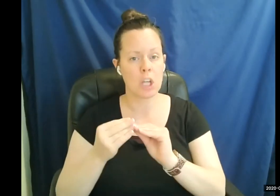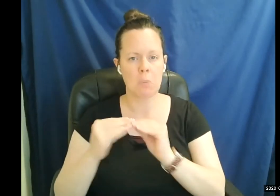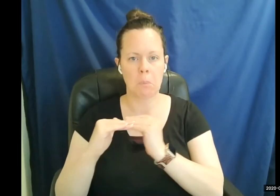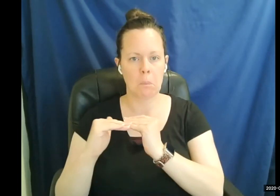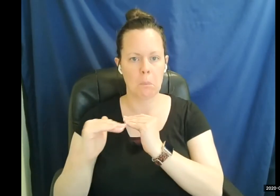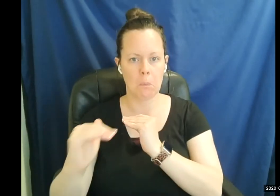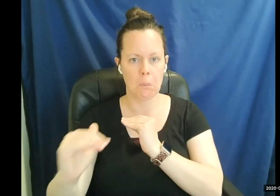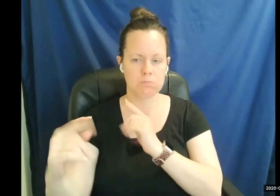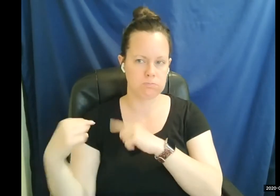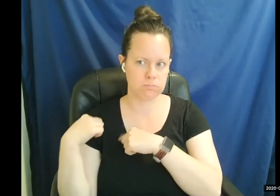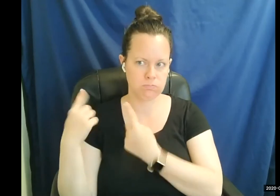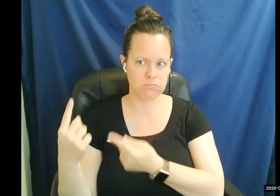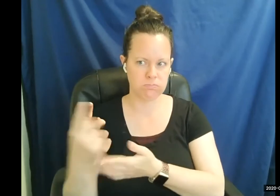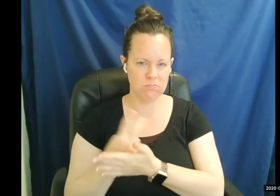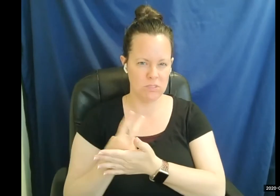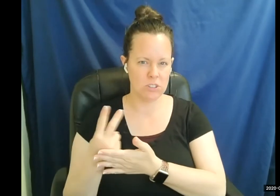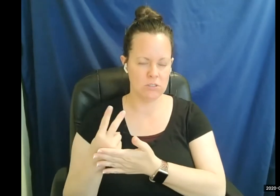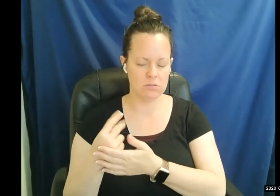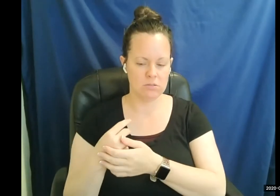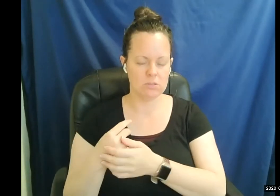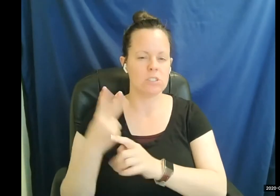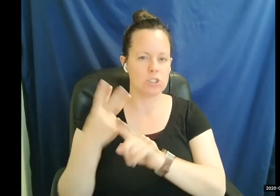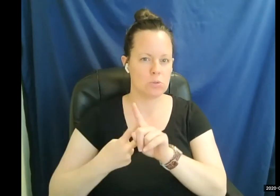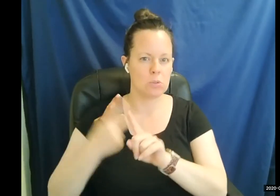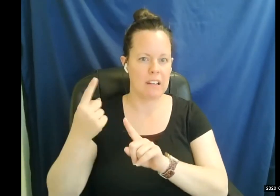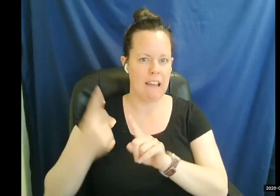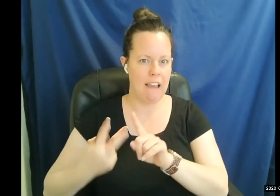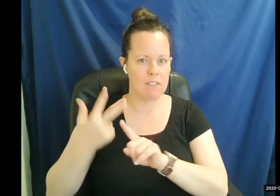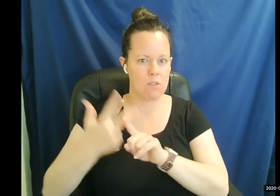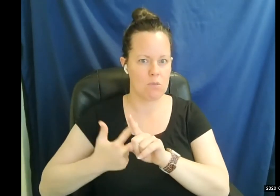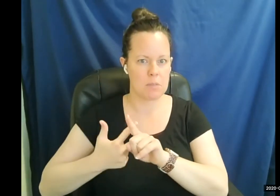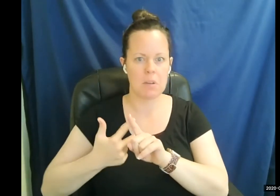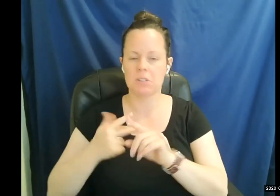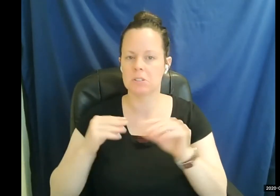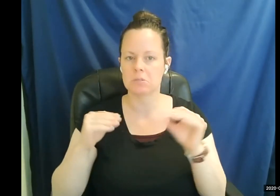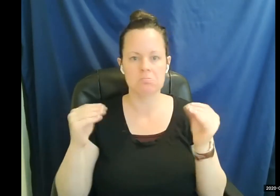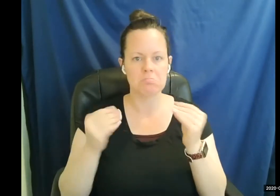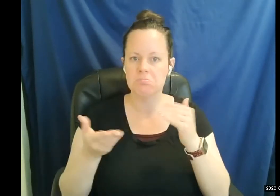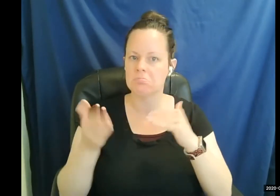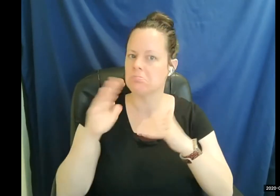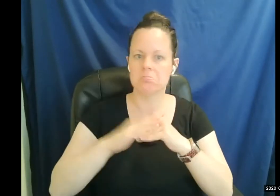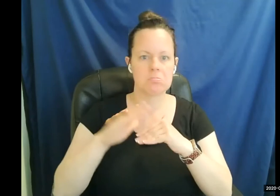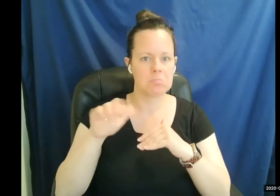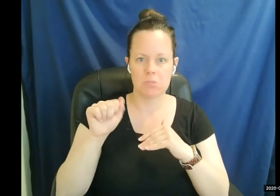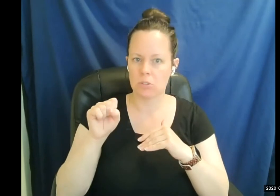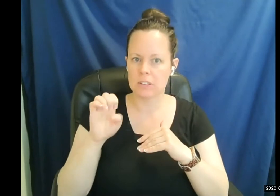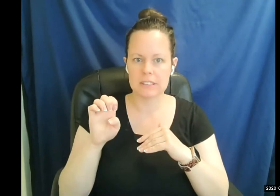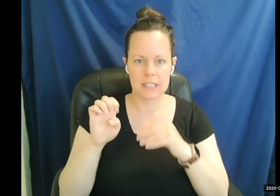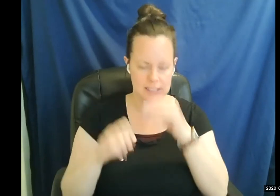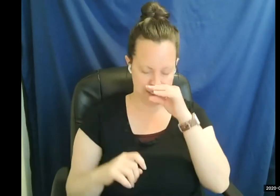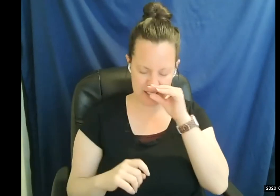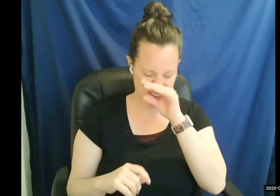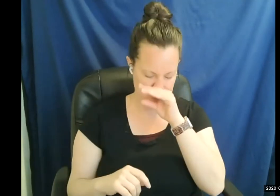for the last 2.5, almost 3 months now. So there haven't been any increase in cases there.